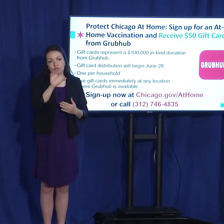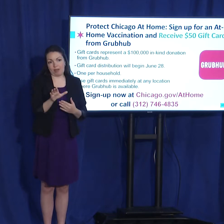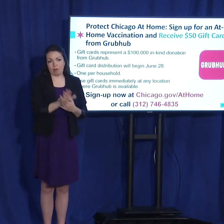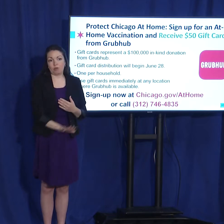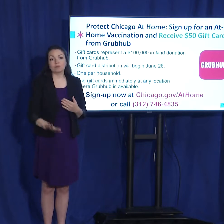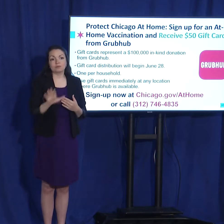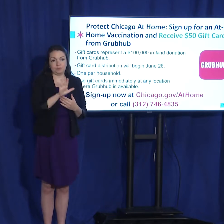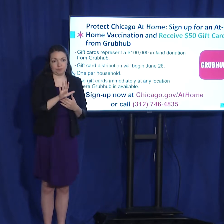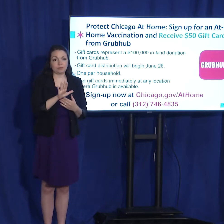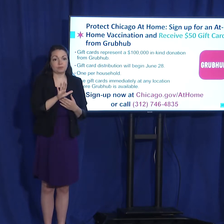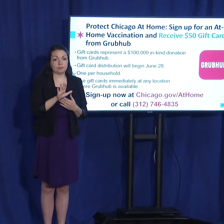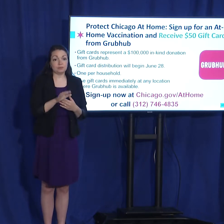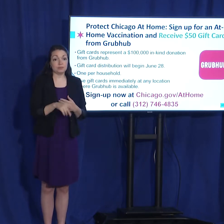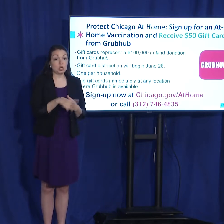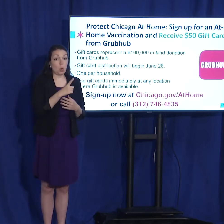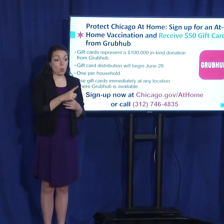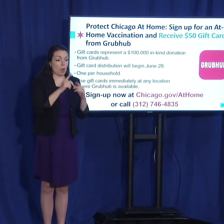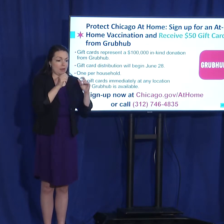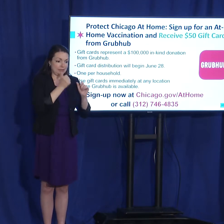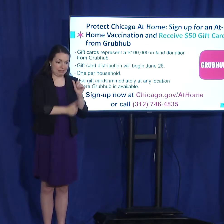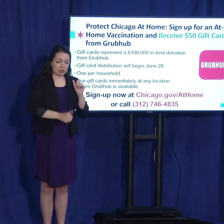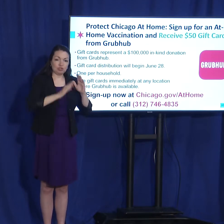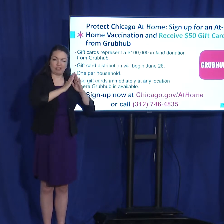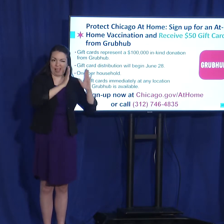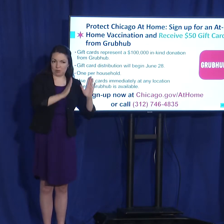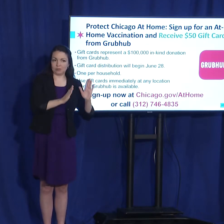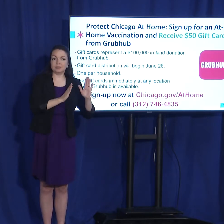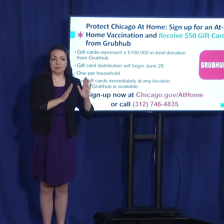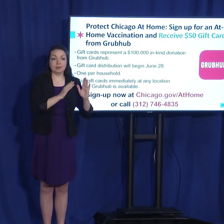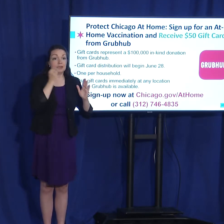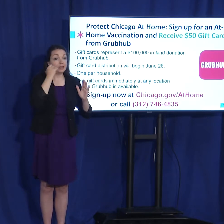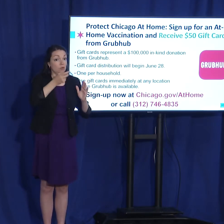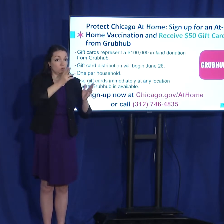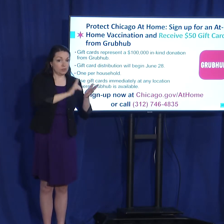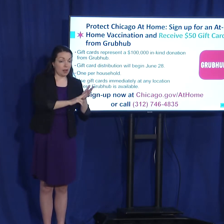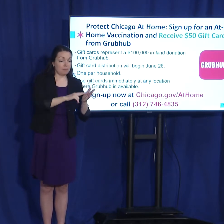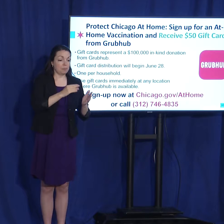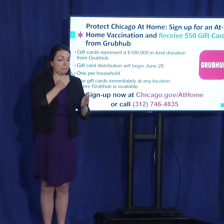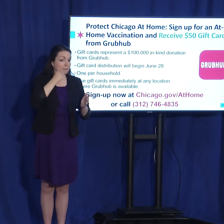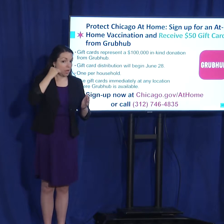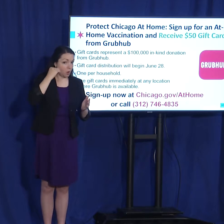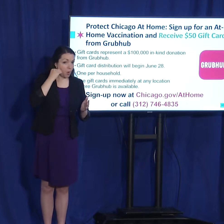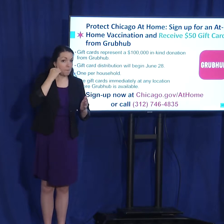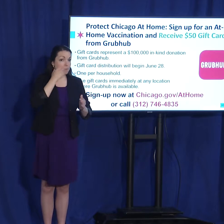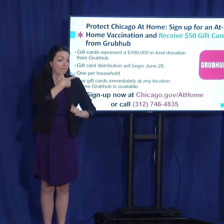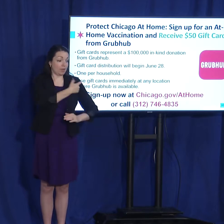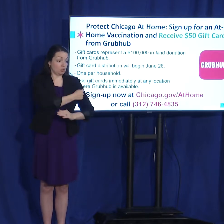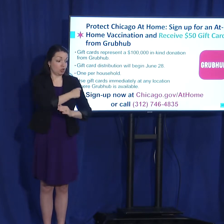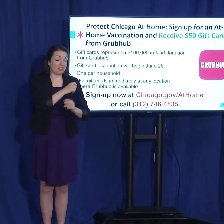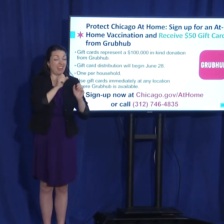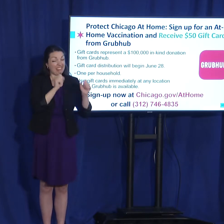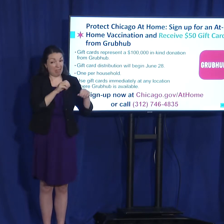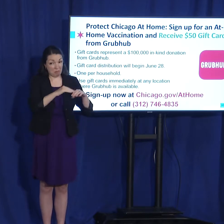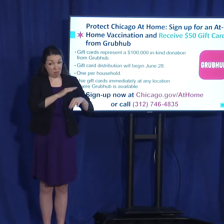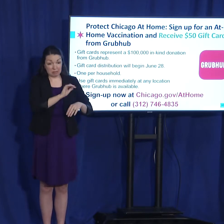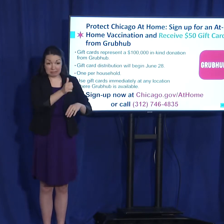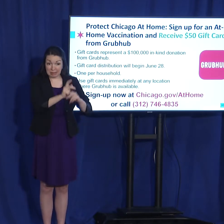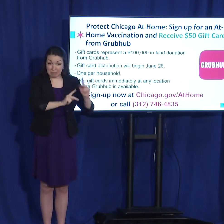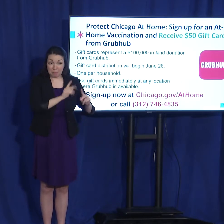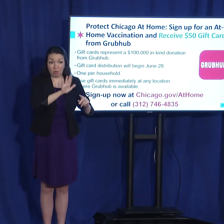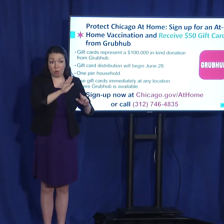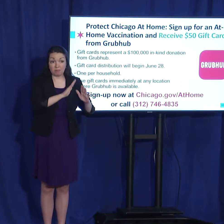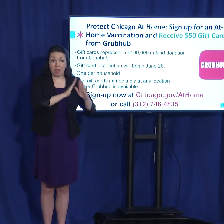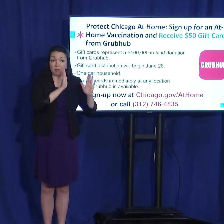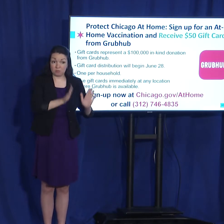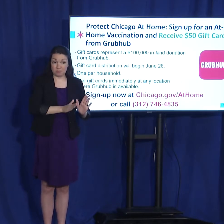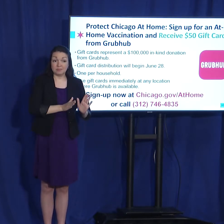So one per household, when you sign up for at-home vaccination, again, that can be up to 10 people in your household,